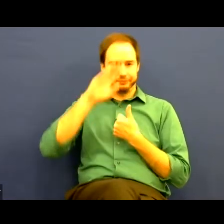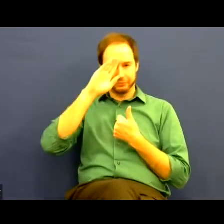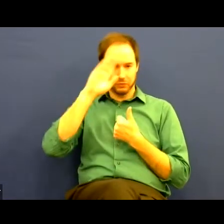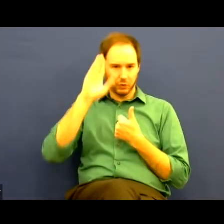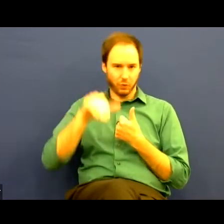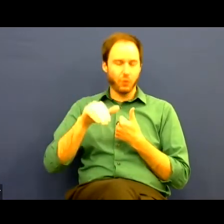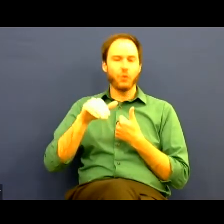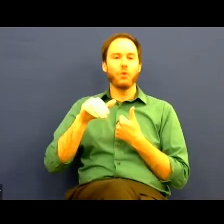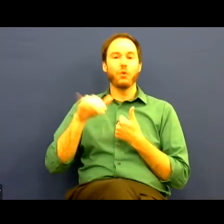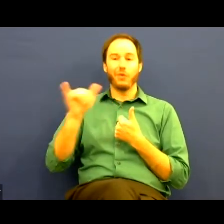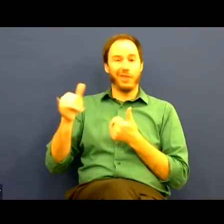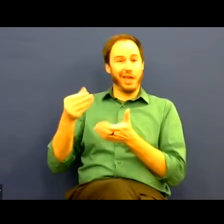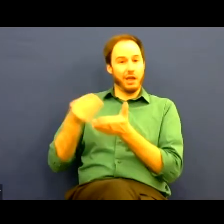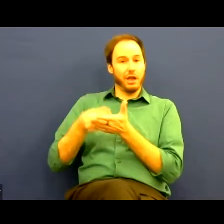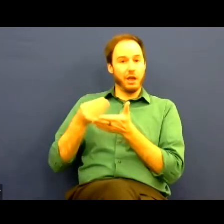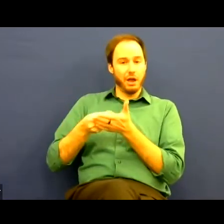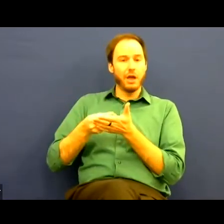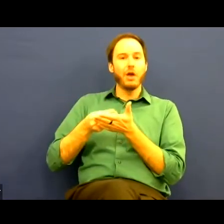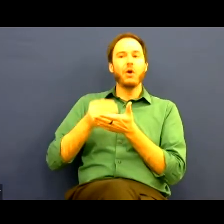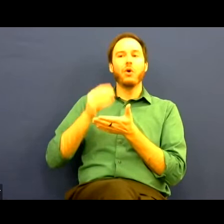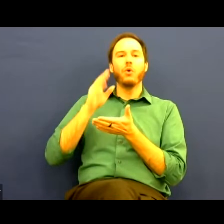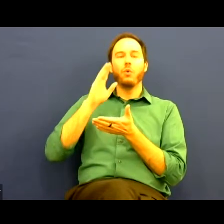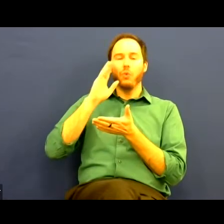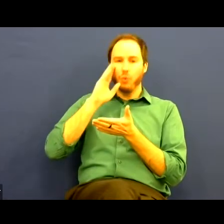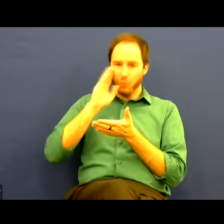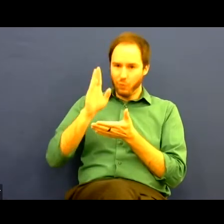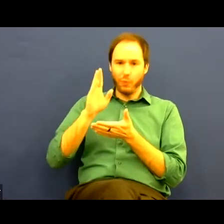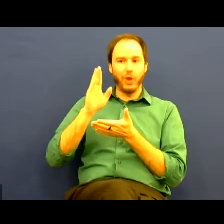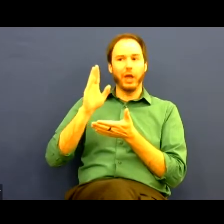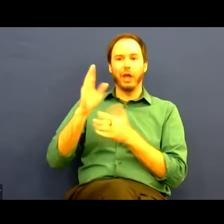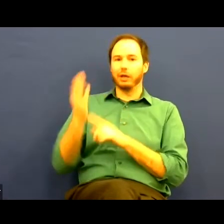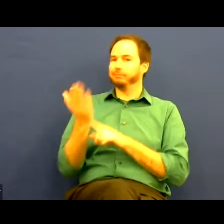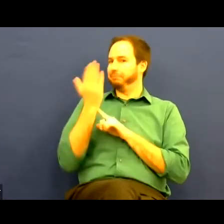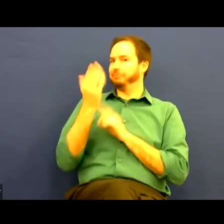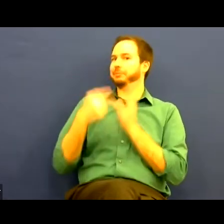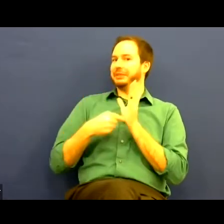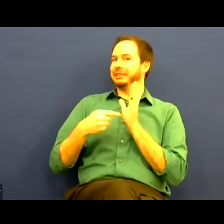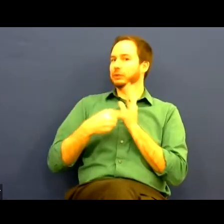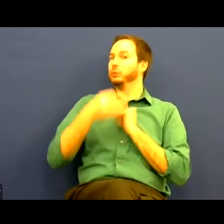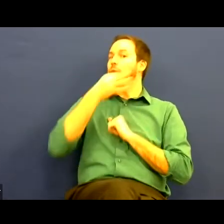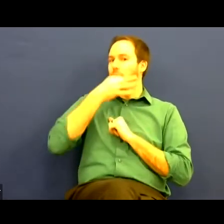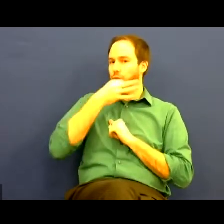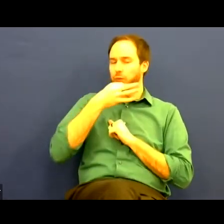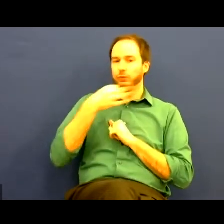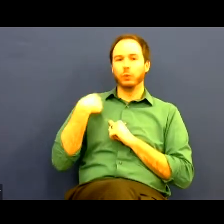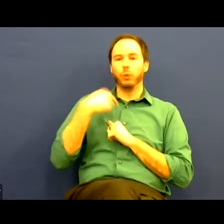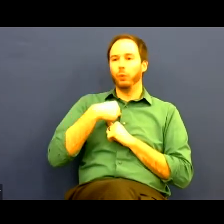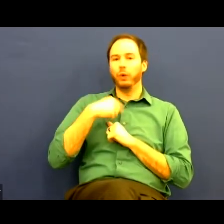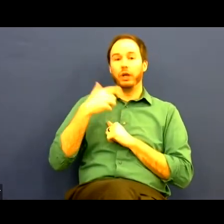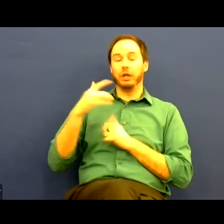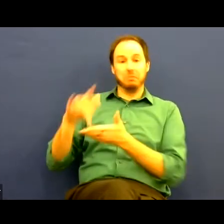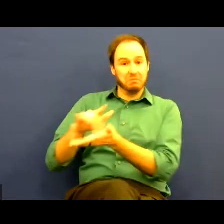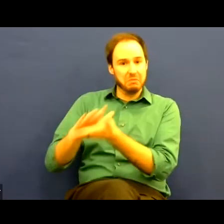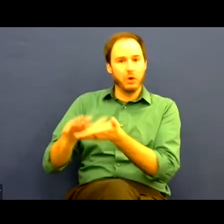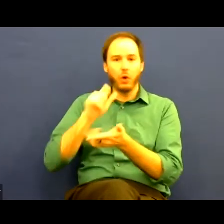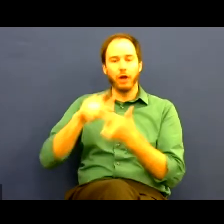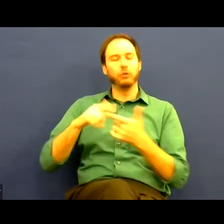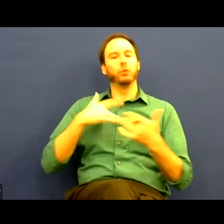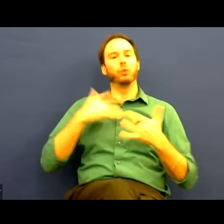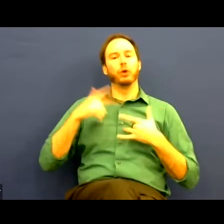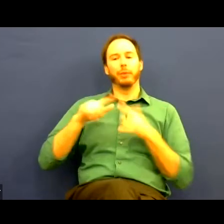that those expenses are going to occur soon, and therefore we won't have to worry about the ARPA